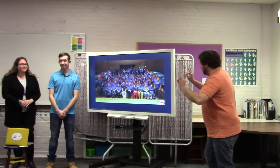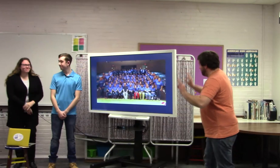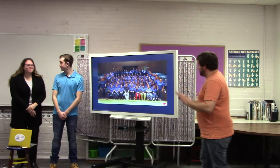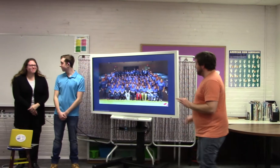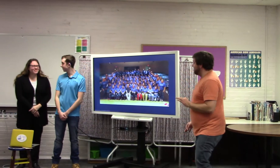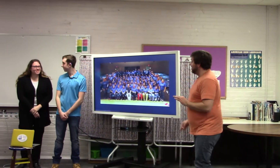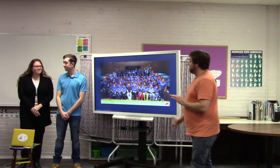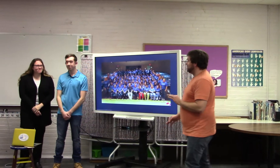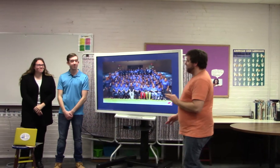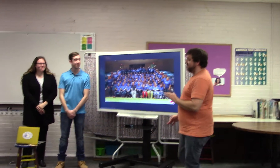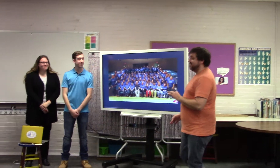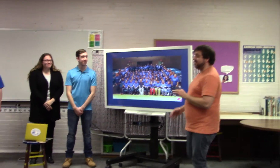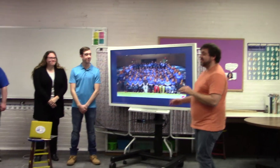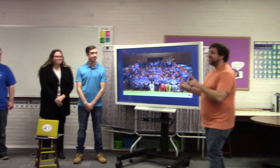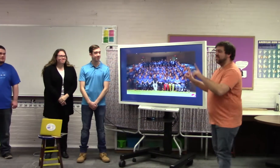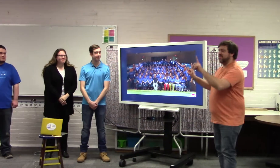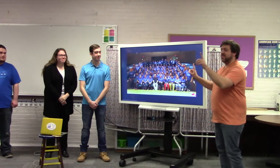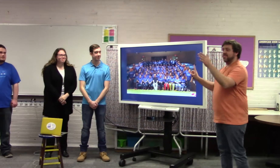Hello. Great. What a wonderful presentation.